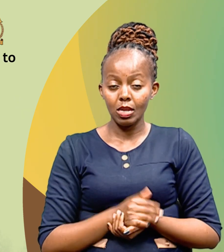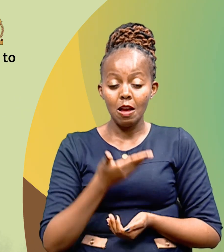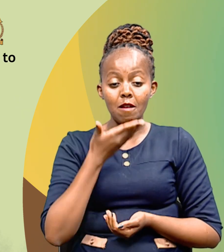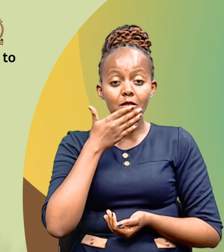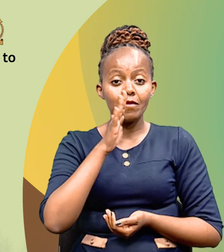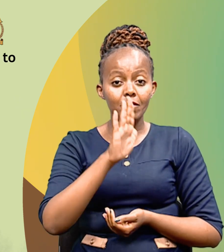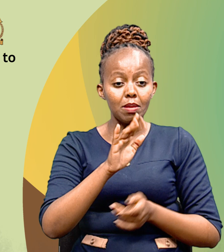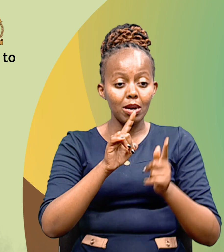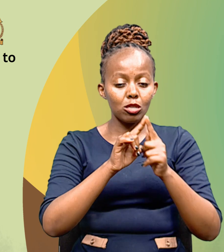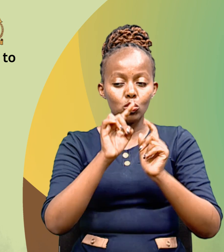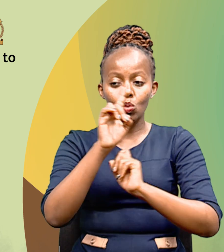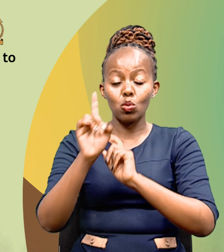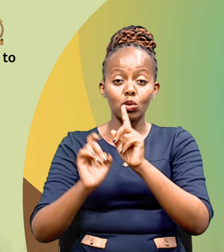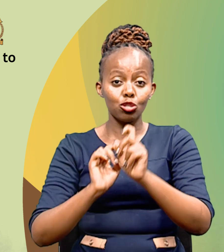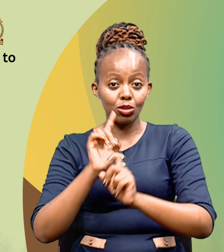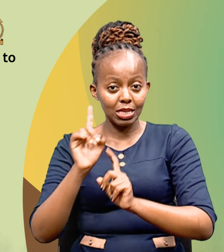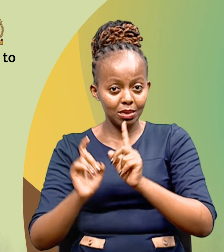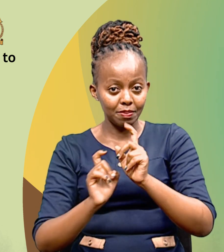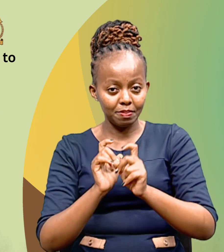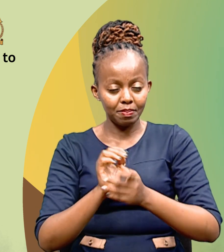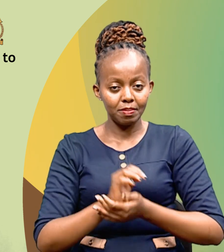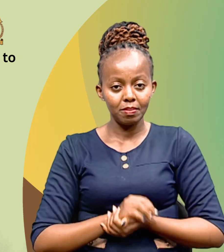Response to inquiries.